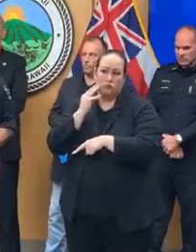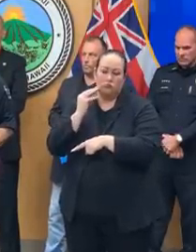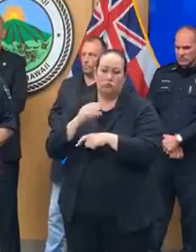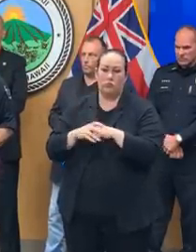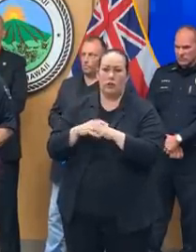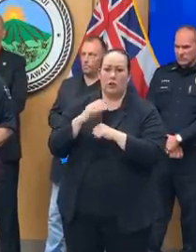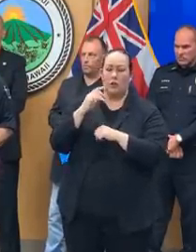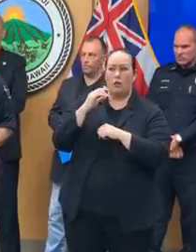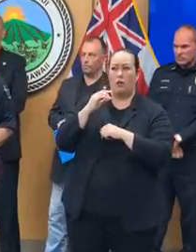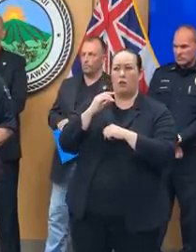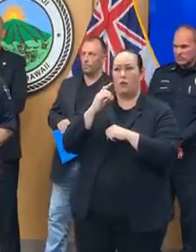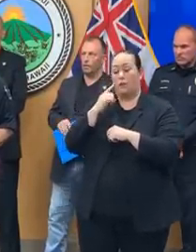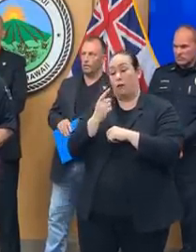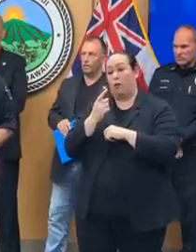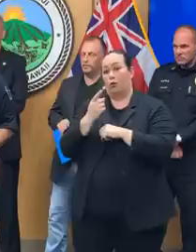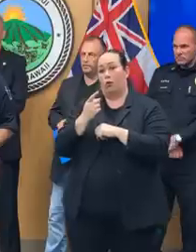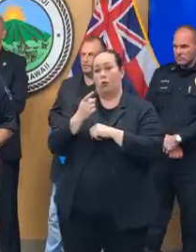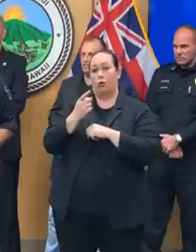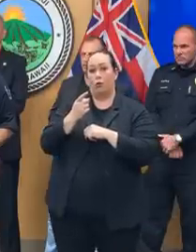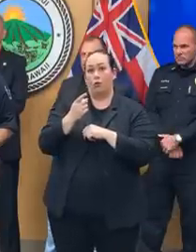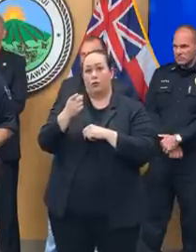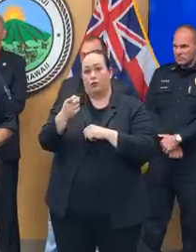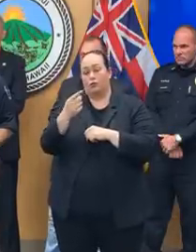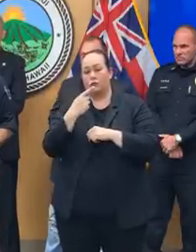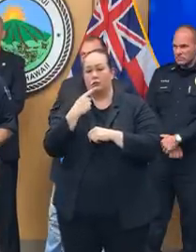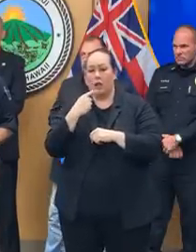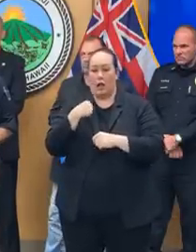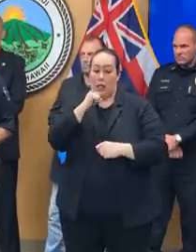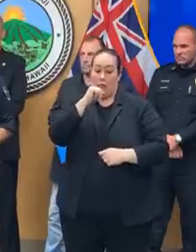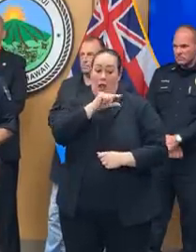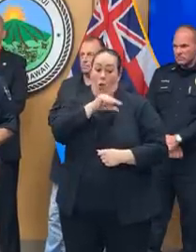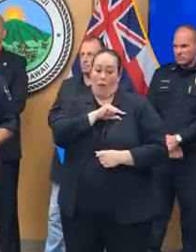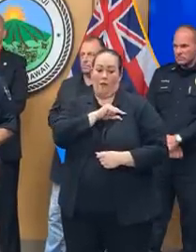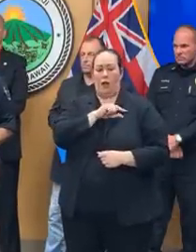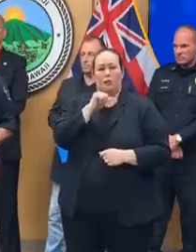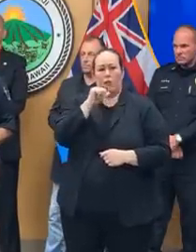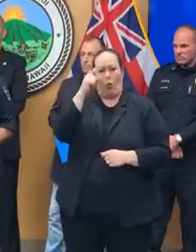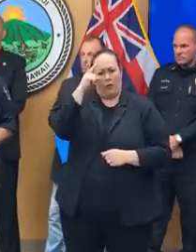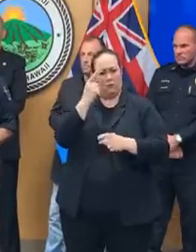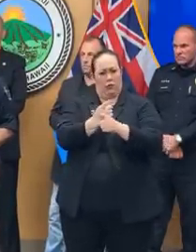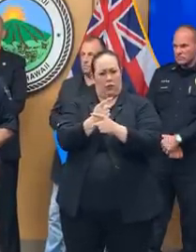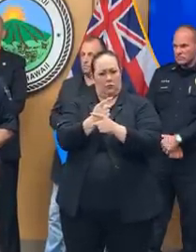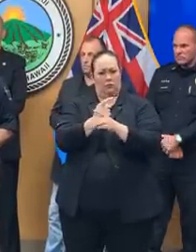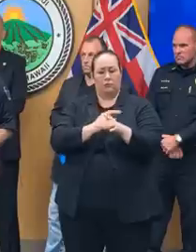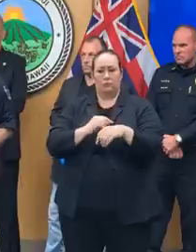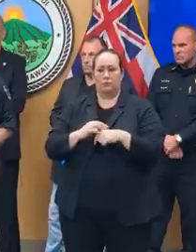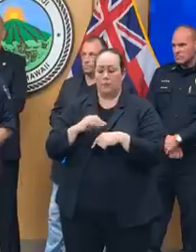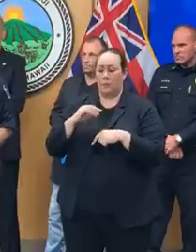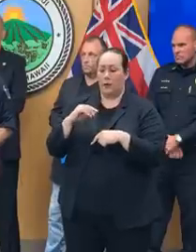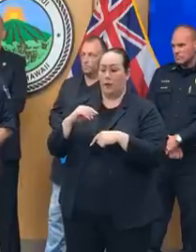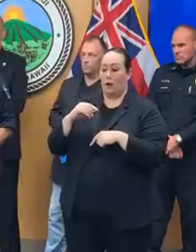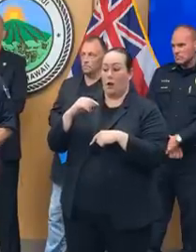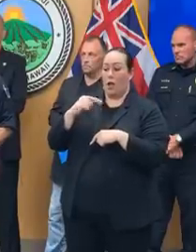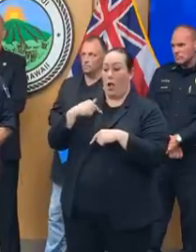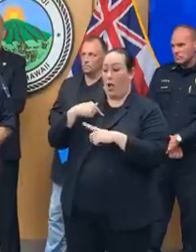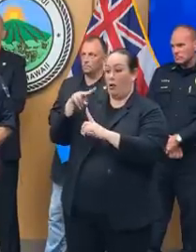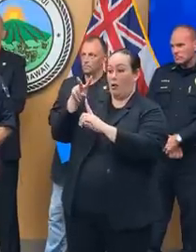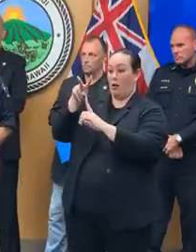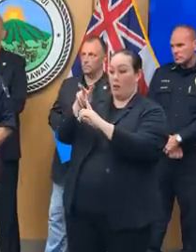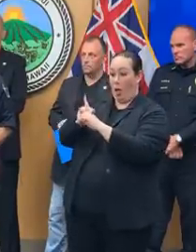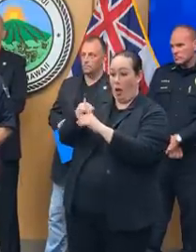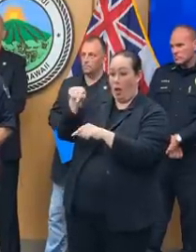that I am not qualified, I think is incorrect. In addition to that, when I applied for this position, which